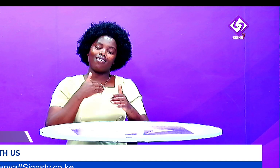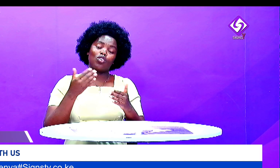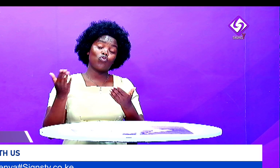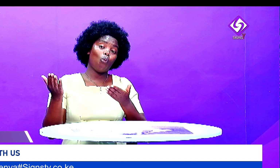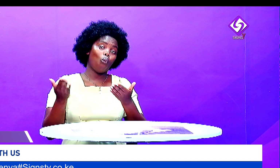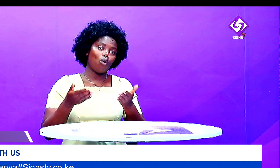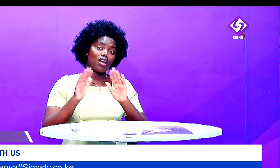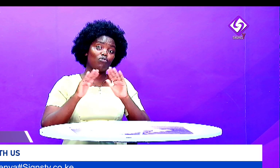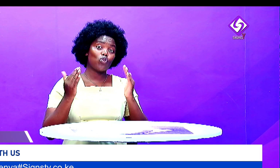action soon.